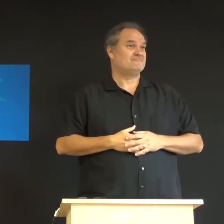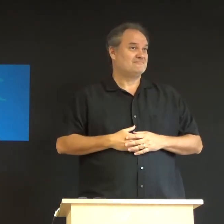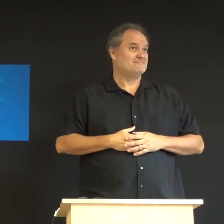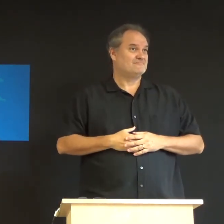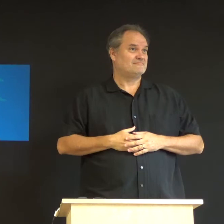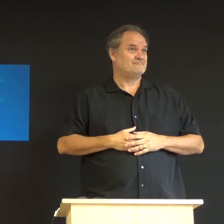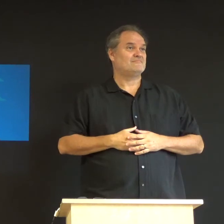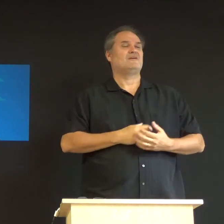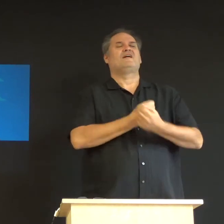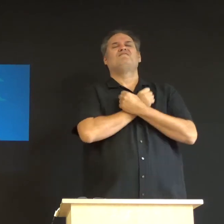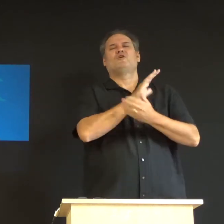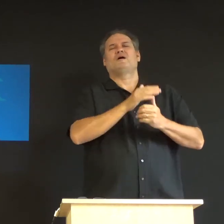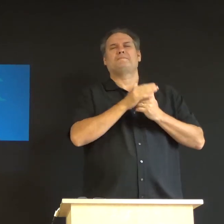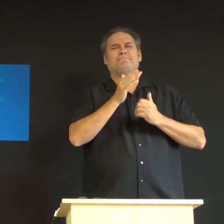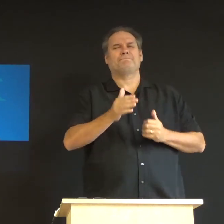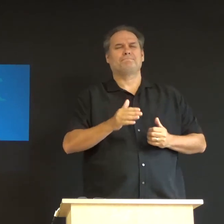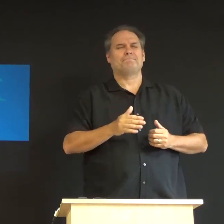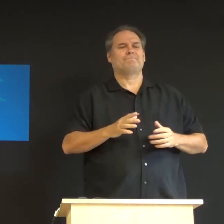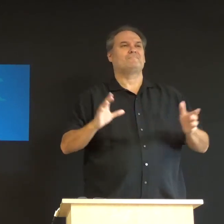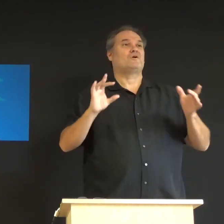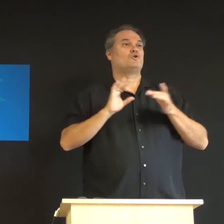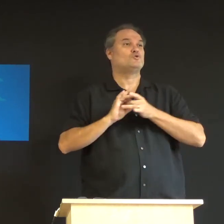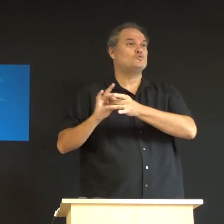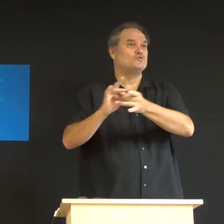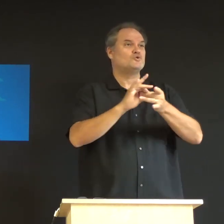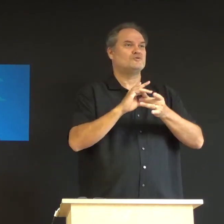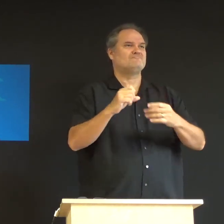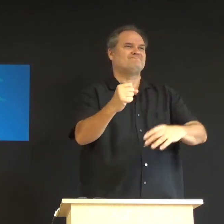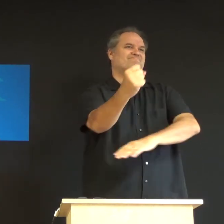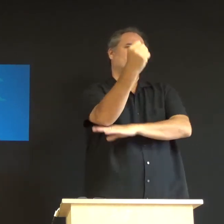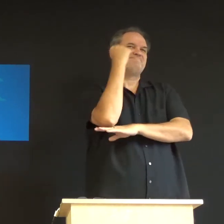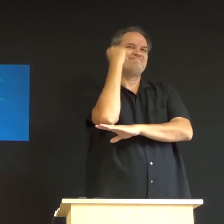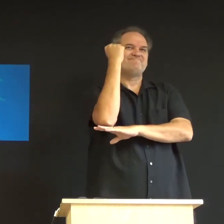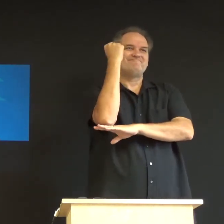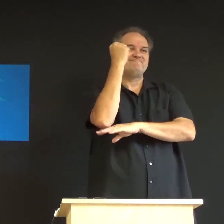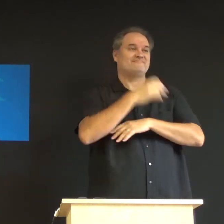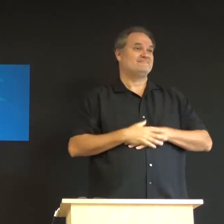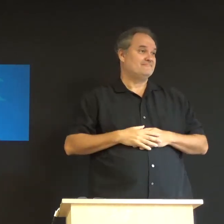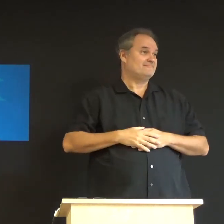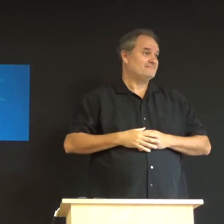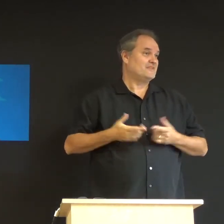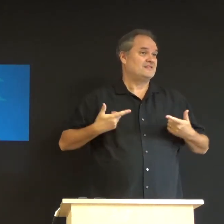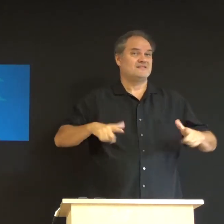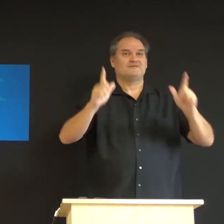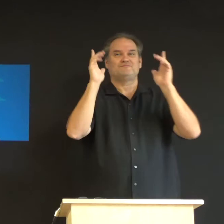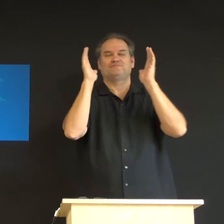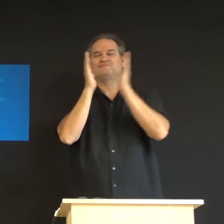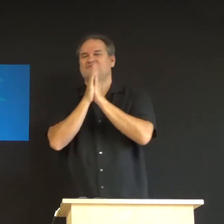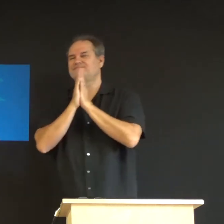If you don't love your neighbor, you're divided. Love your neighbor in unity. That's